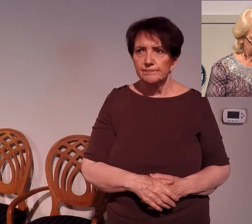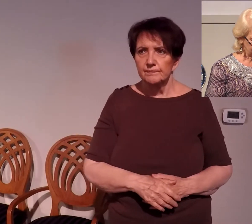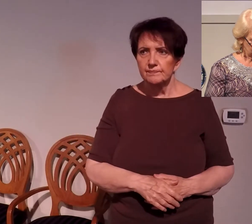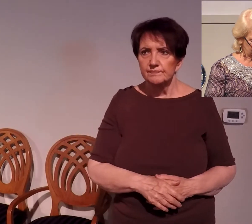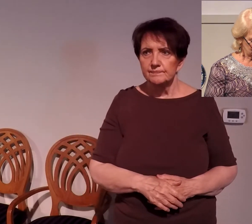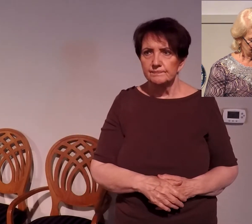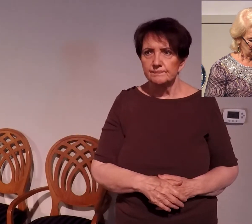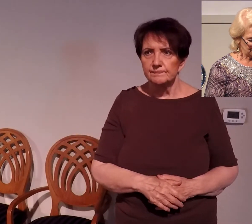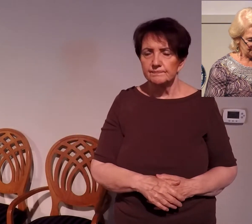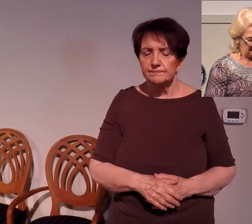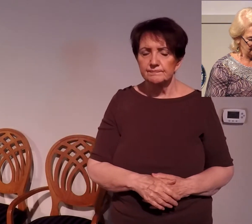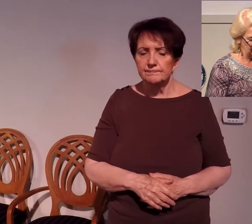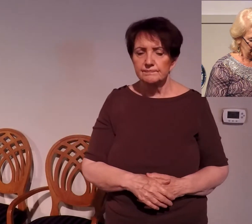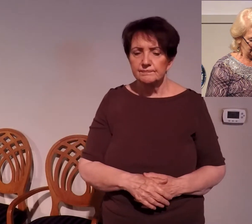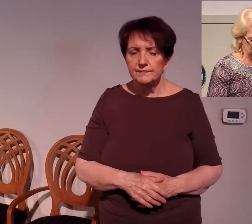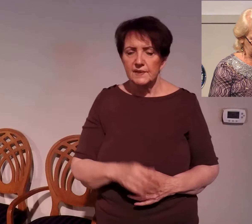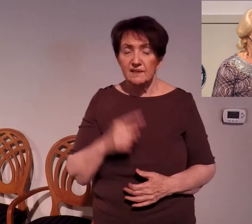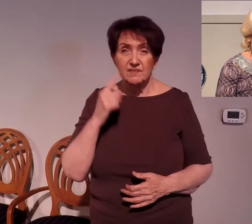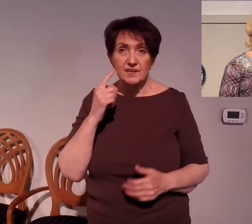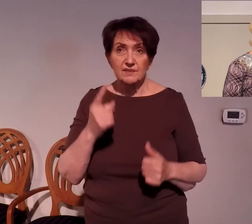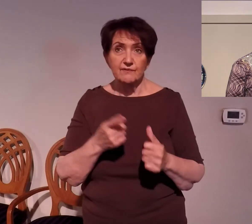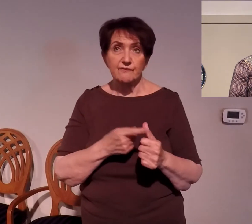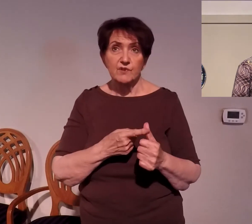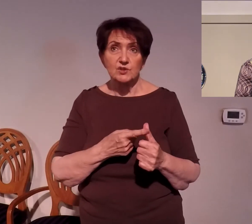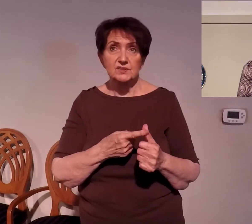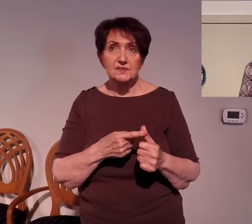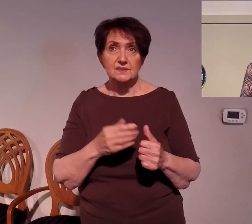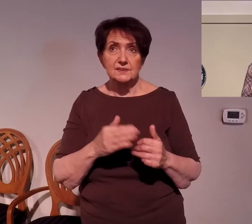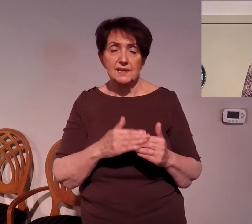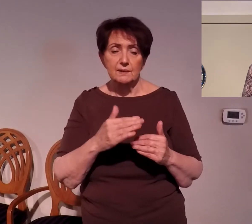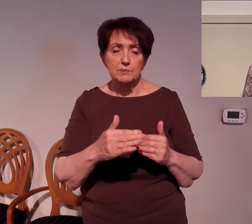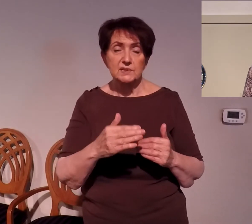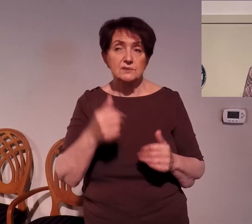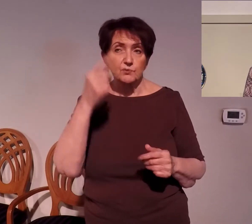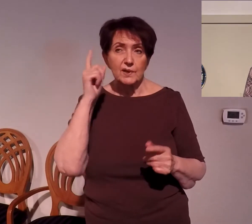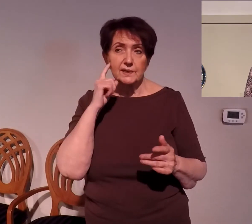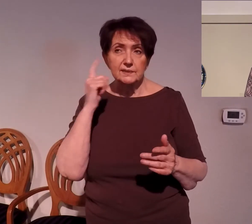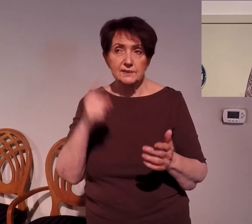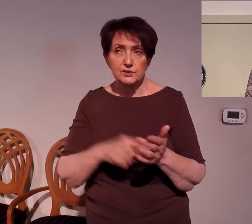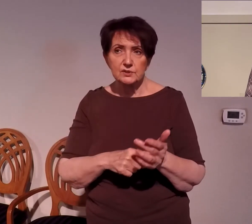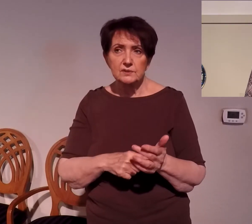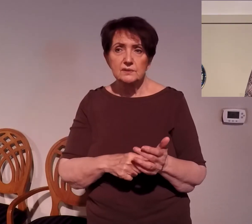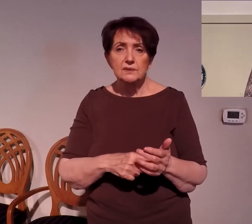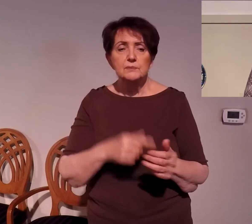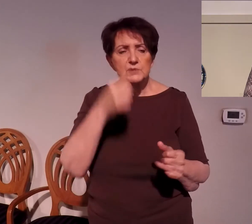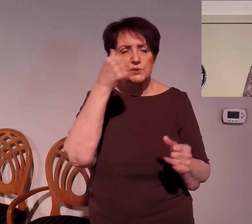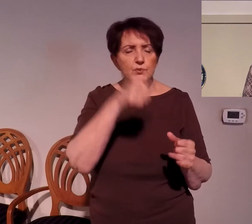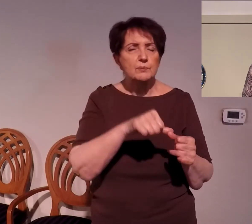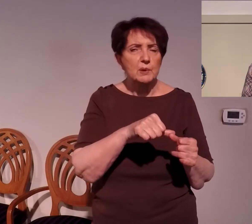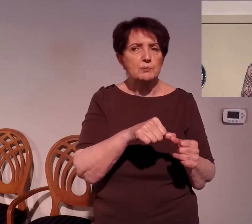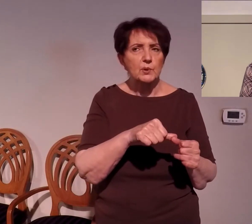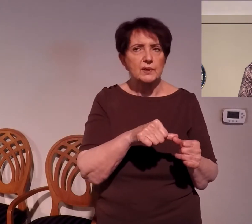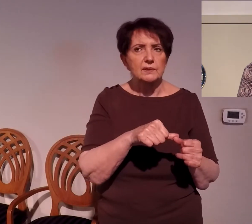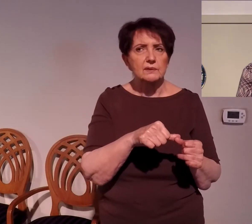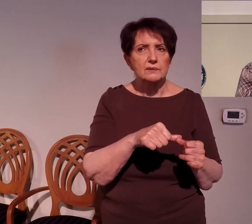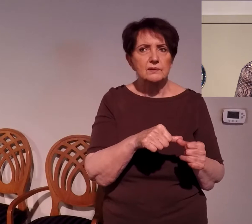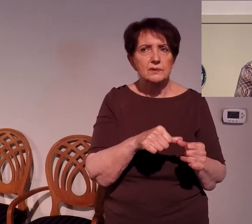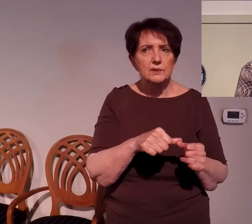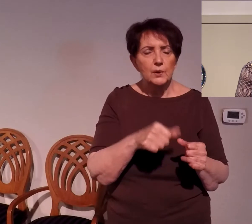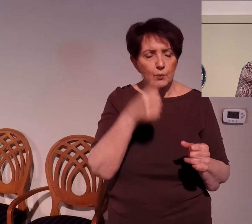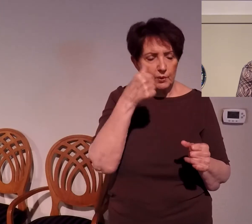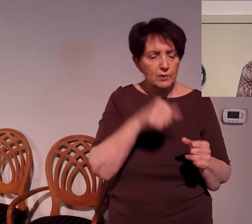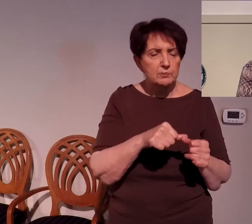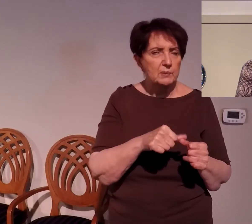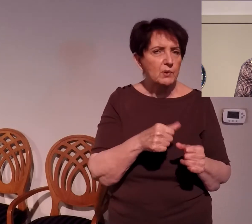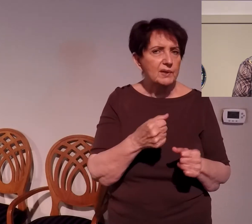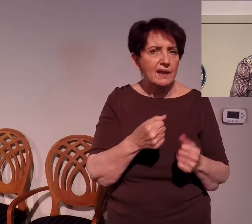I like to think of this first step not only as recognition, but as remembering. That we are remembering what we all already